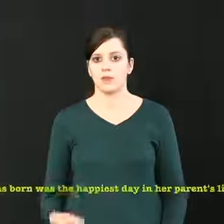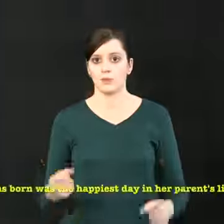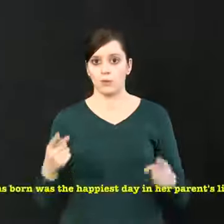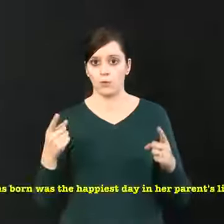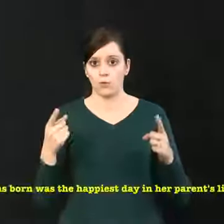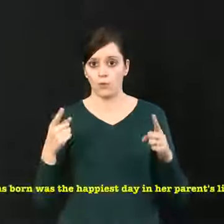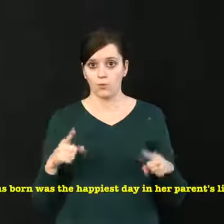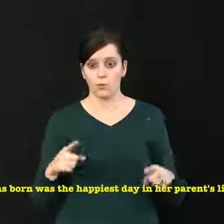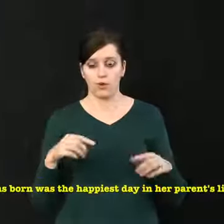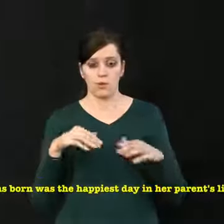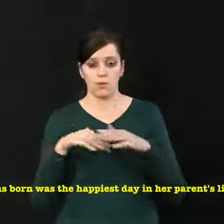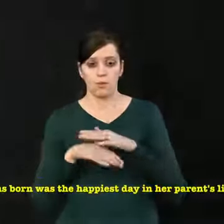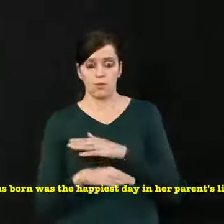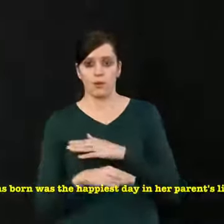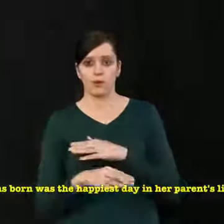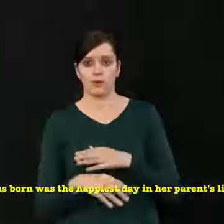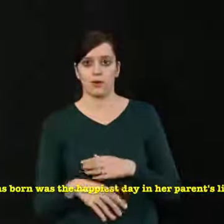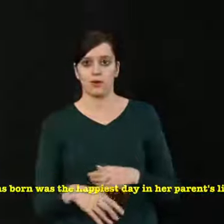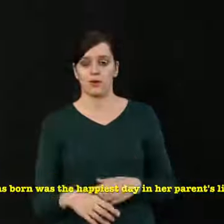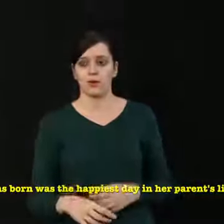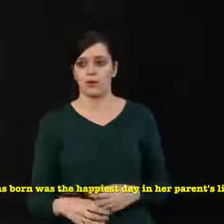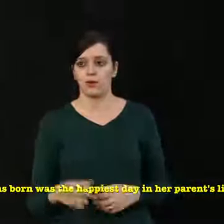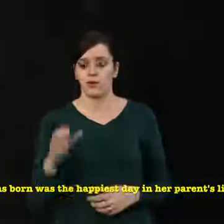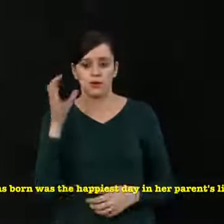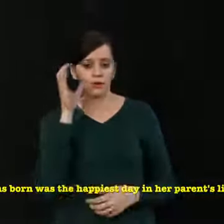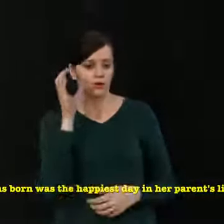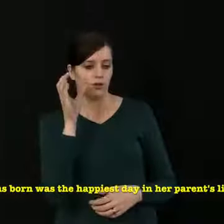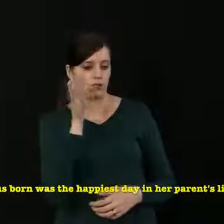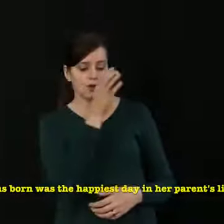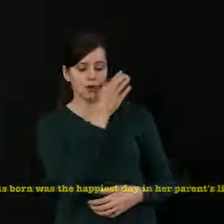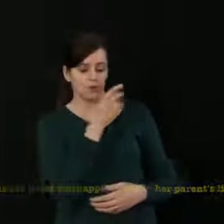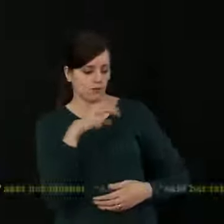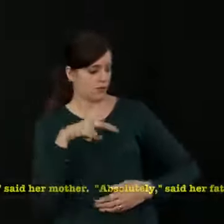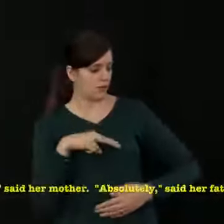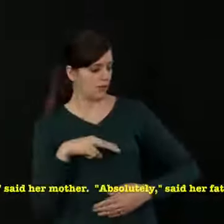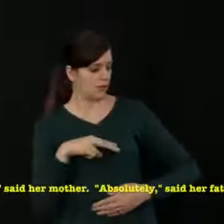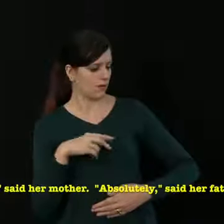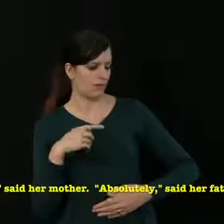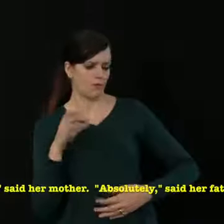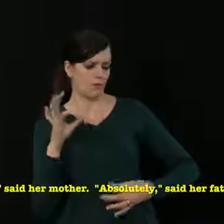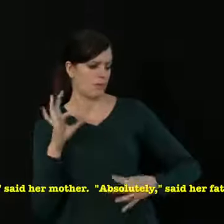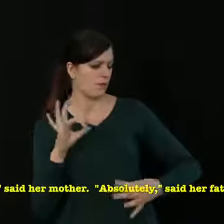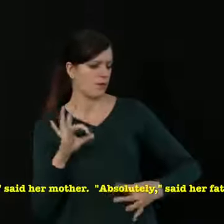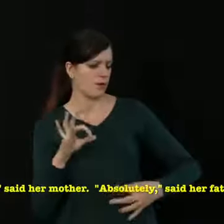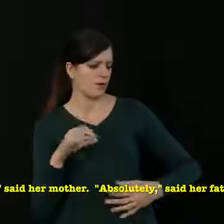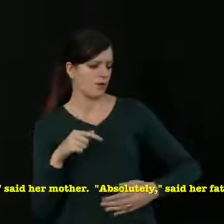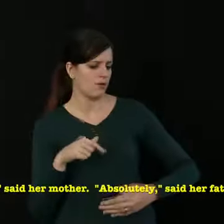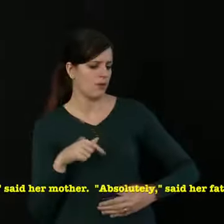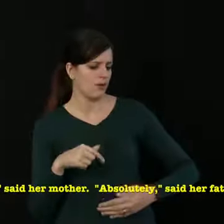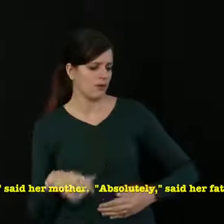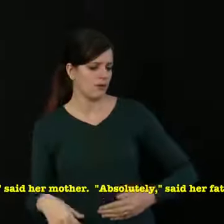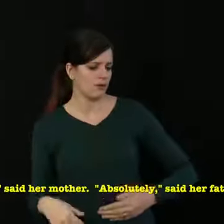The day she was born was the happiest day in her parents' lives. "She's perfect," said her